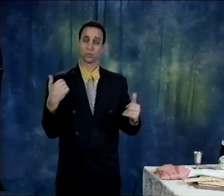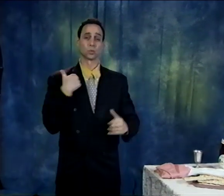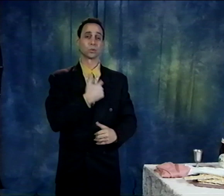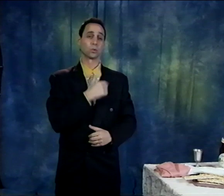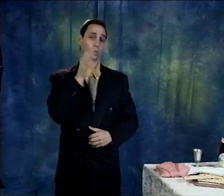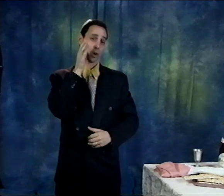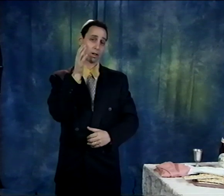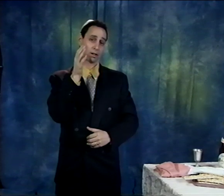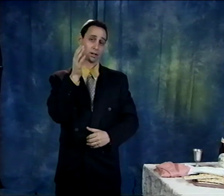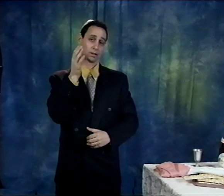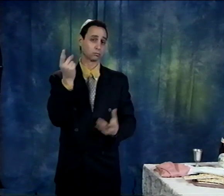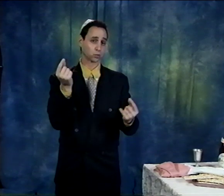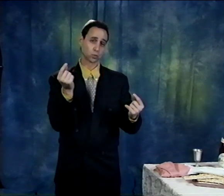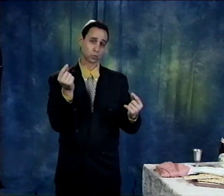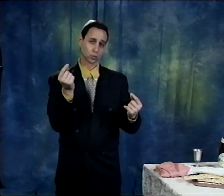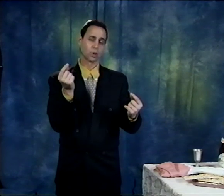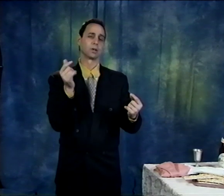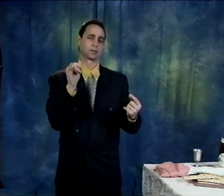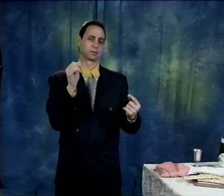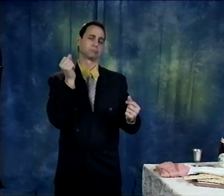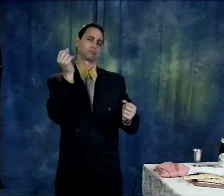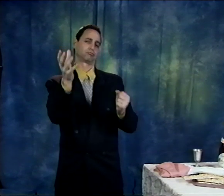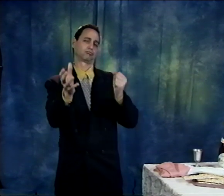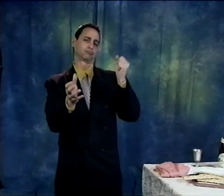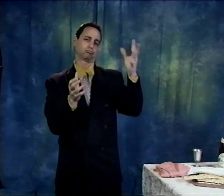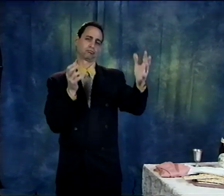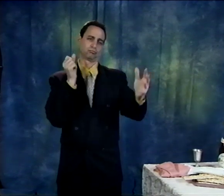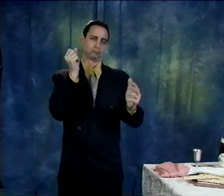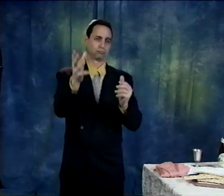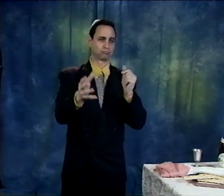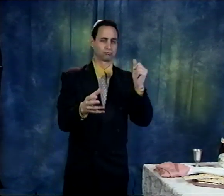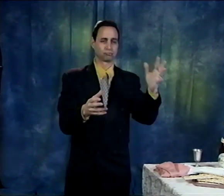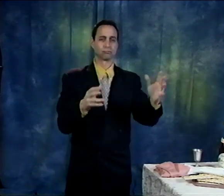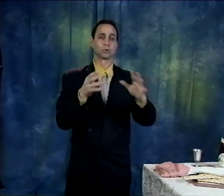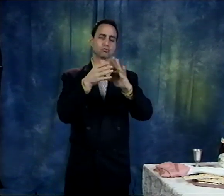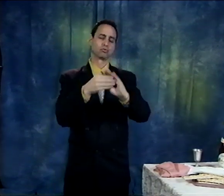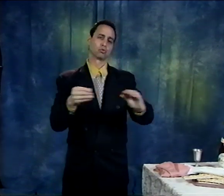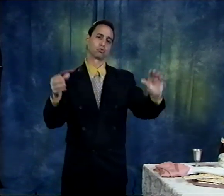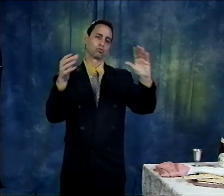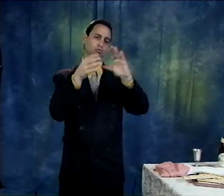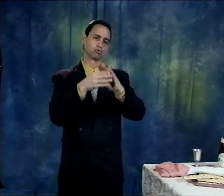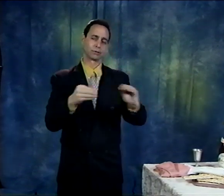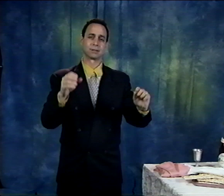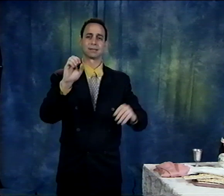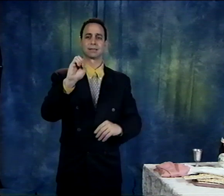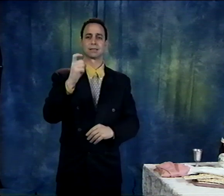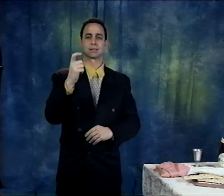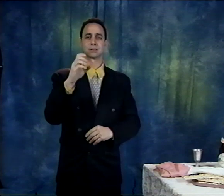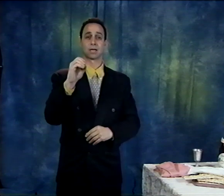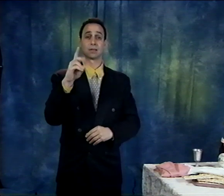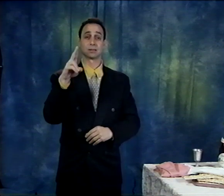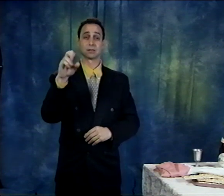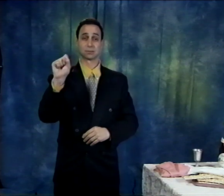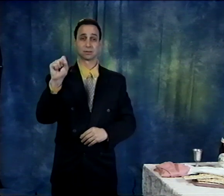Now, what we're going to do is read the story of Exodus.